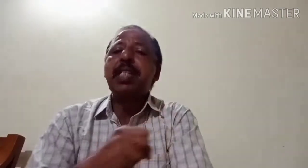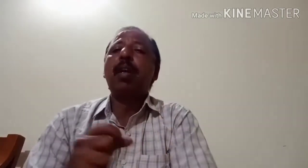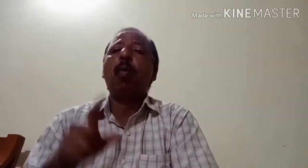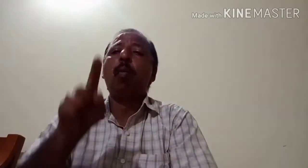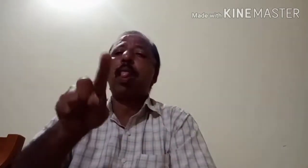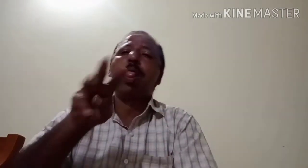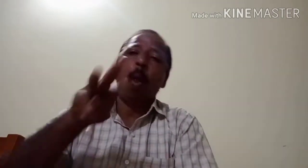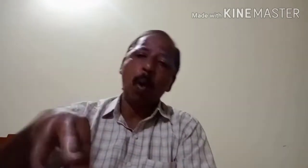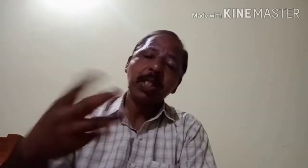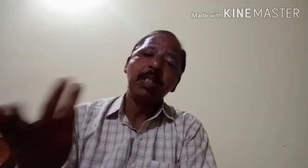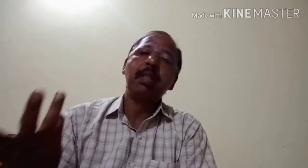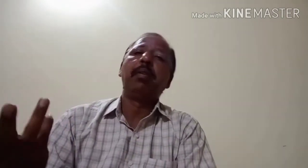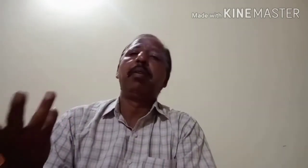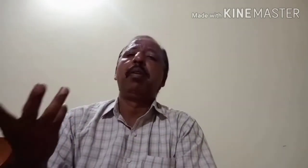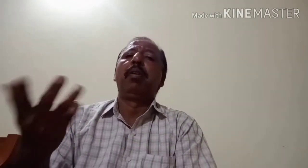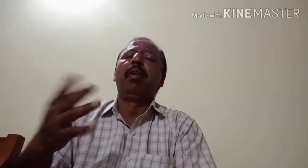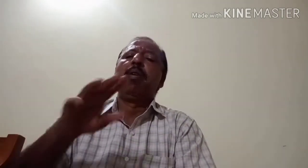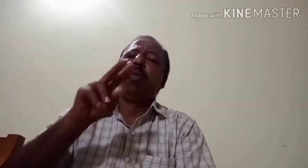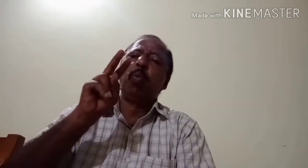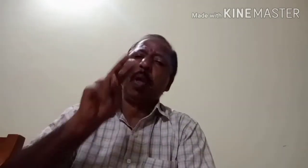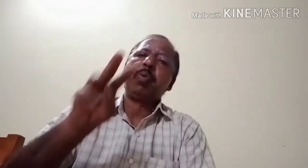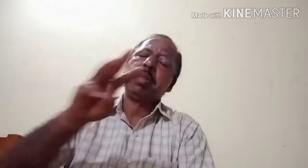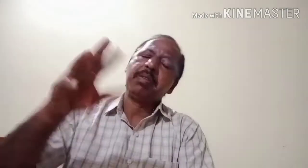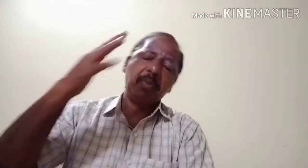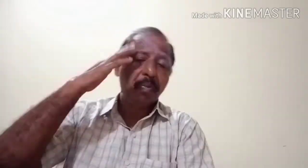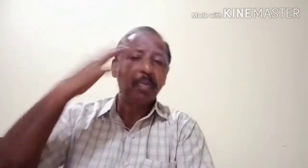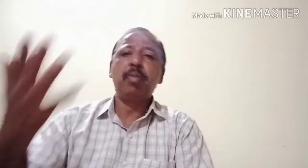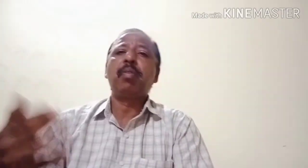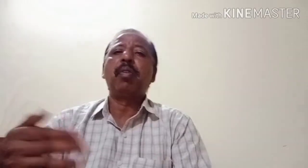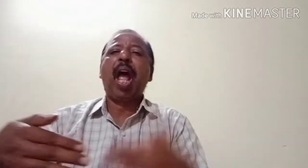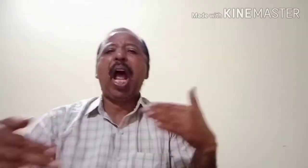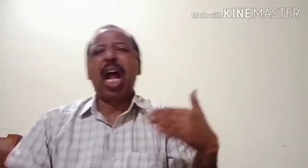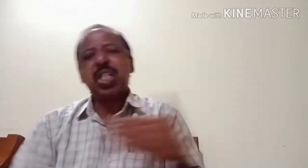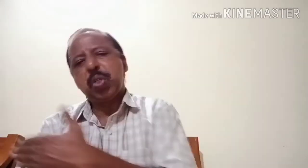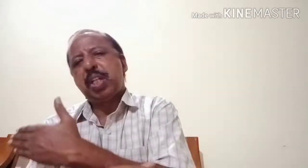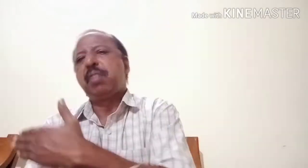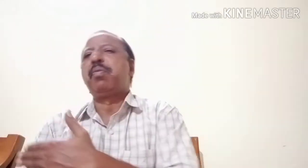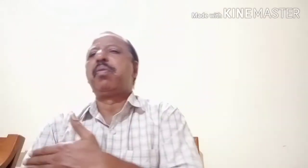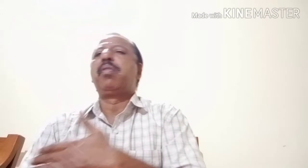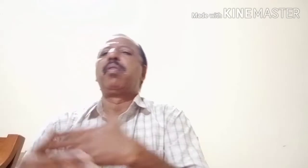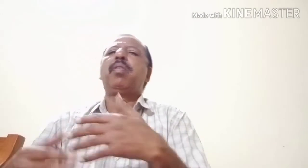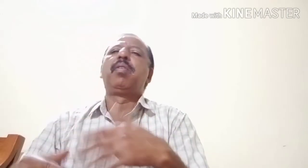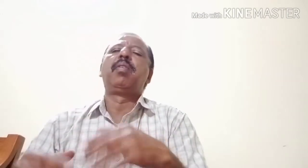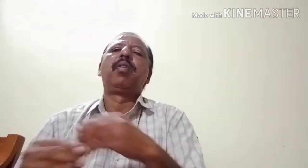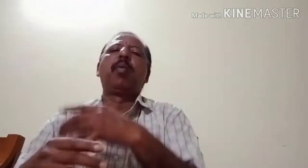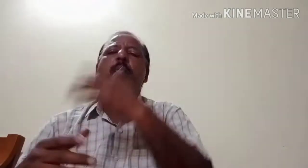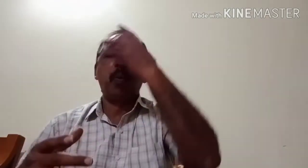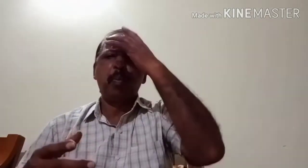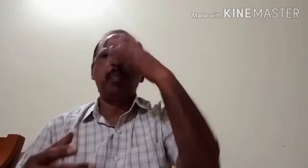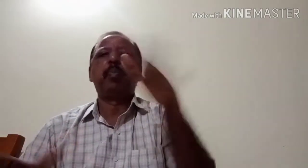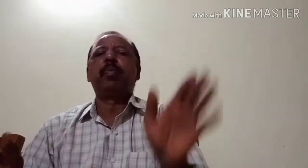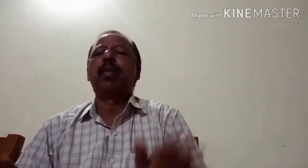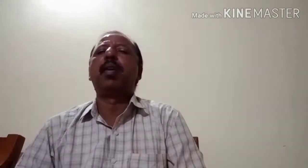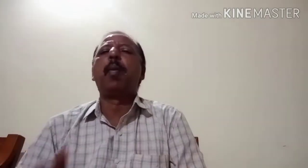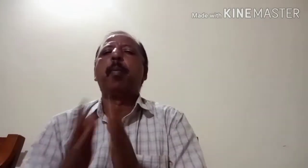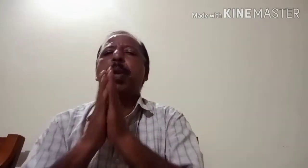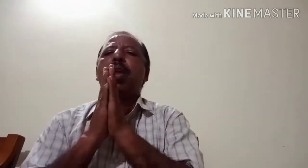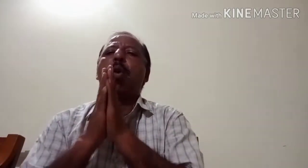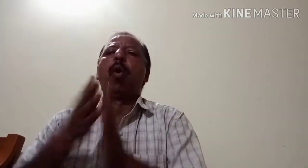in the country's country. I